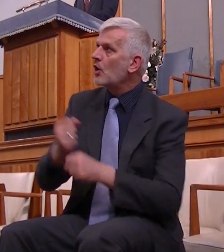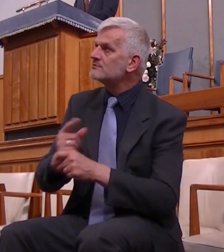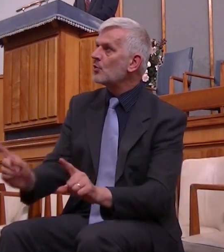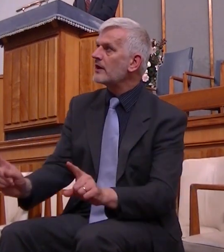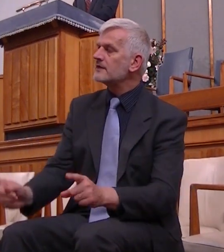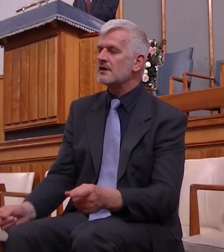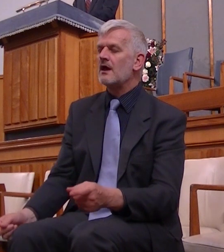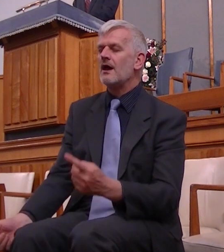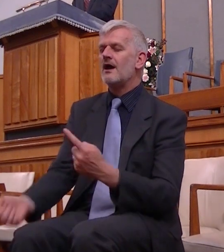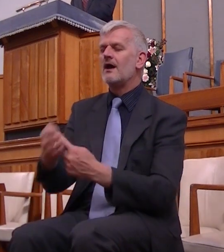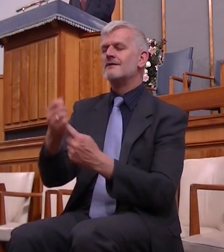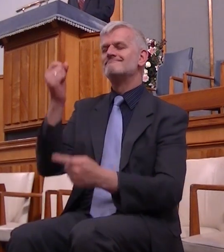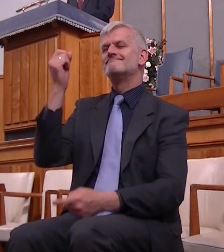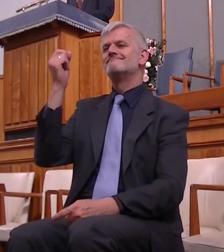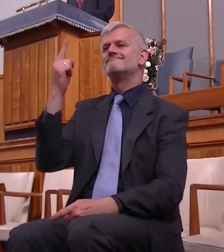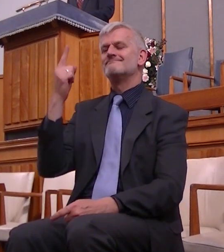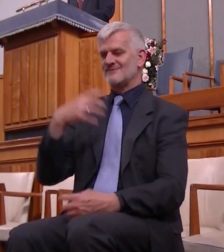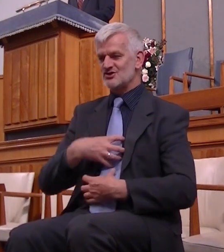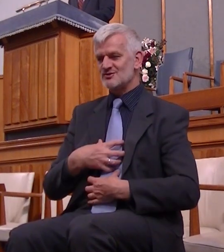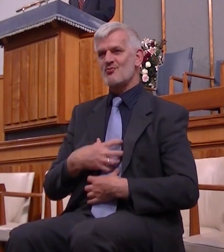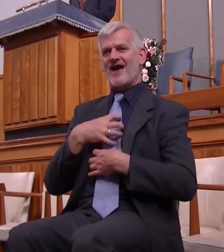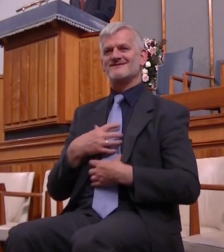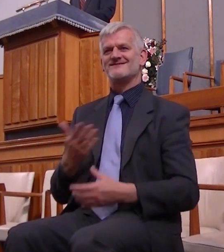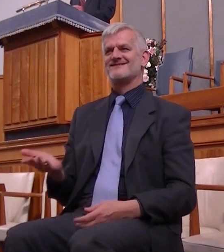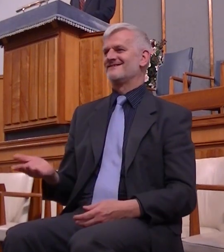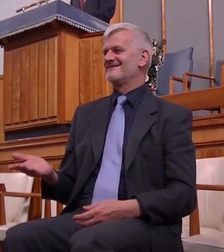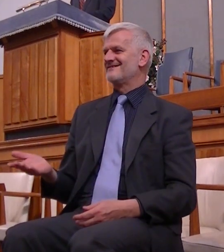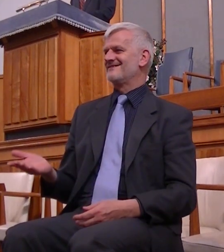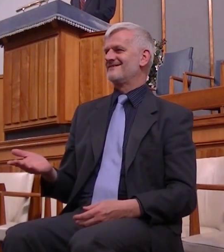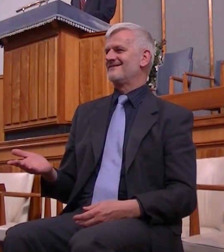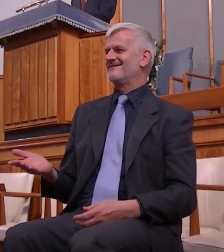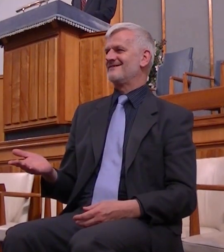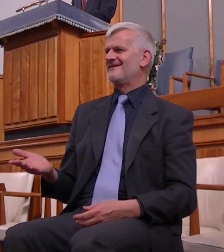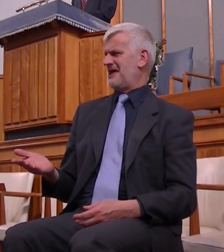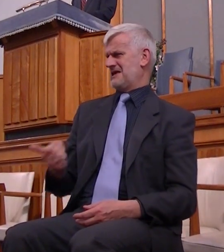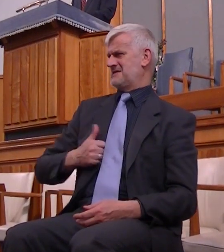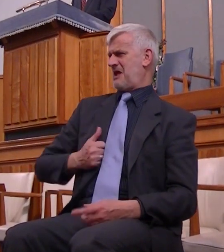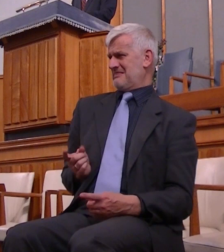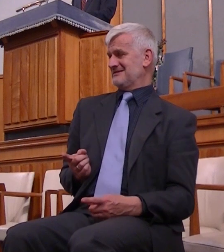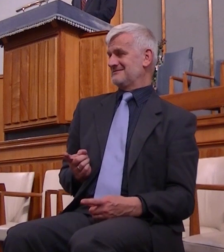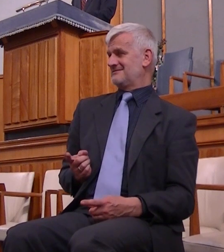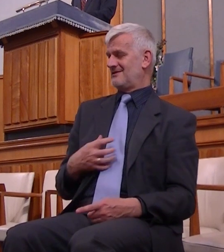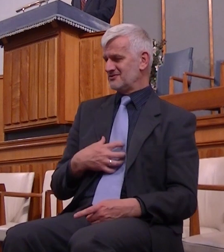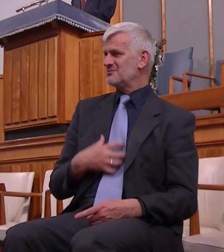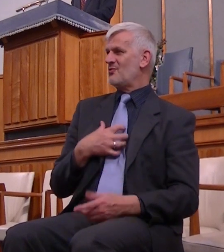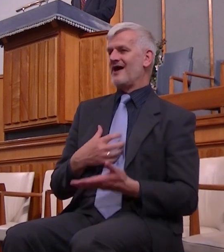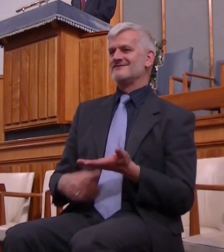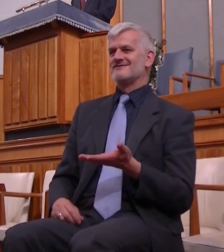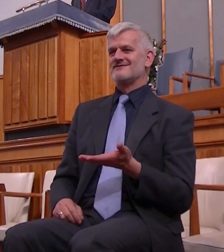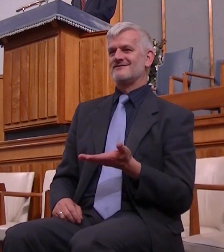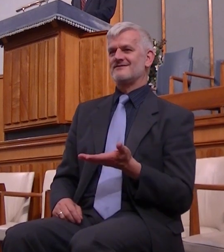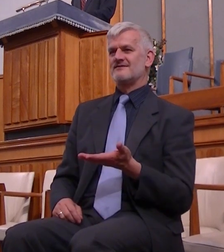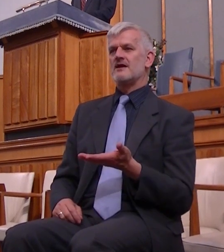was, it was so surprising to me. It's not what I would have expected. I would have thought,